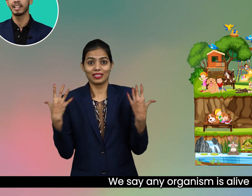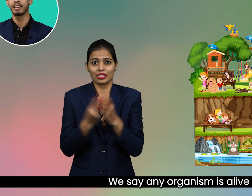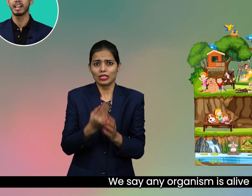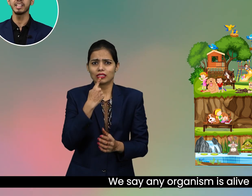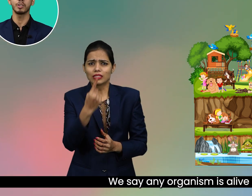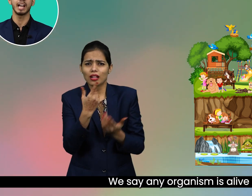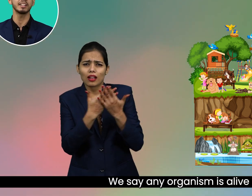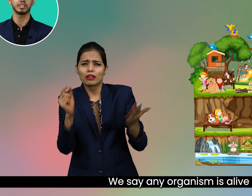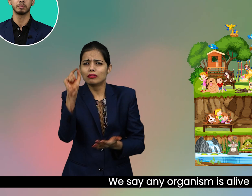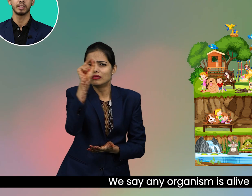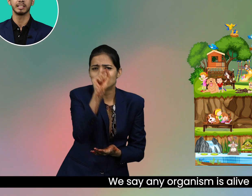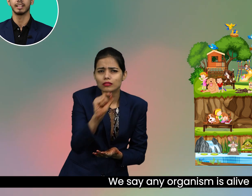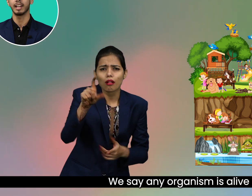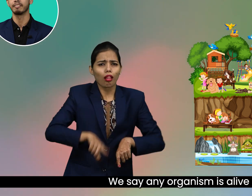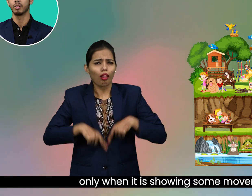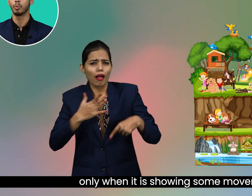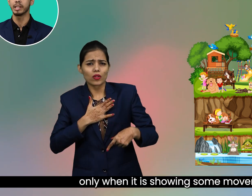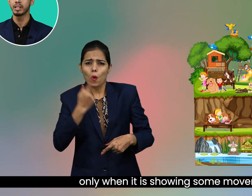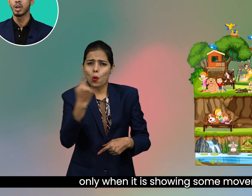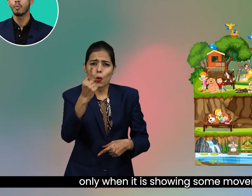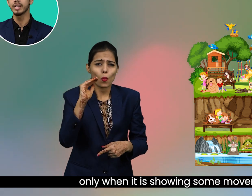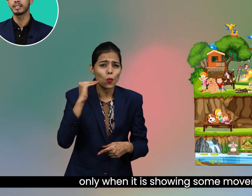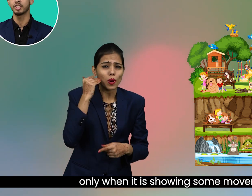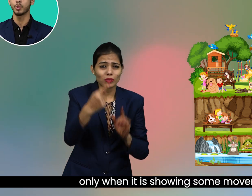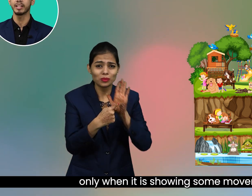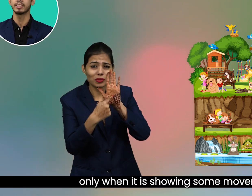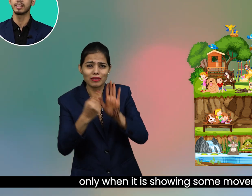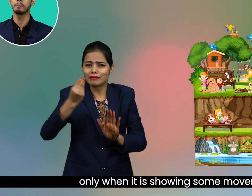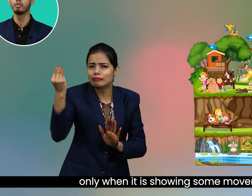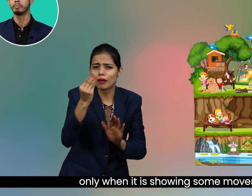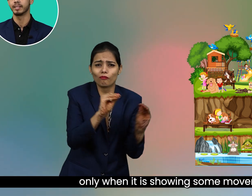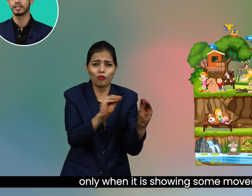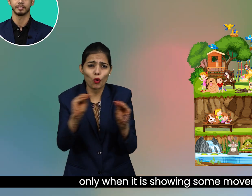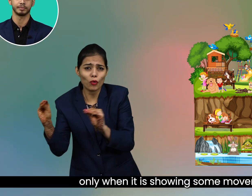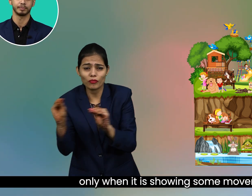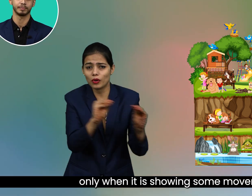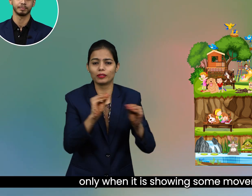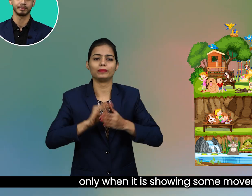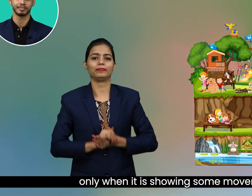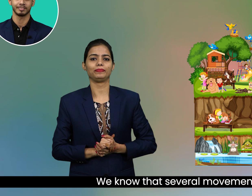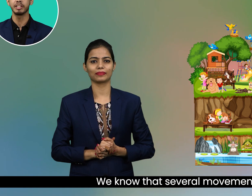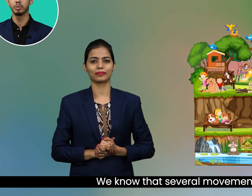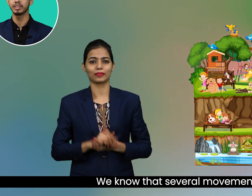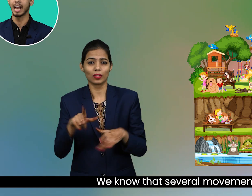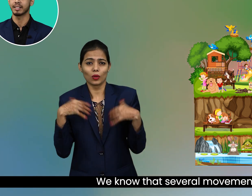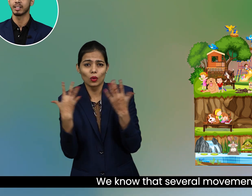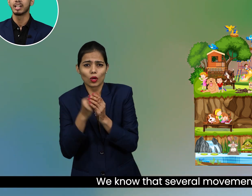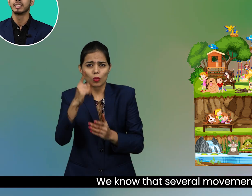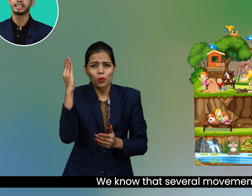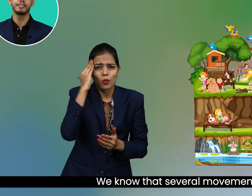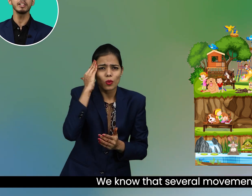We say any organism is alive only when it is showing some movement. We know